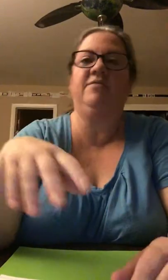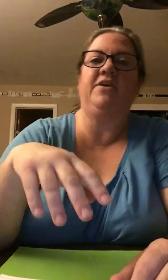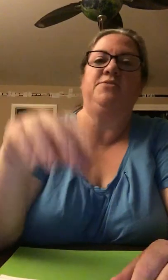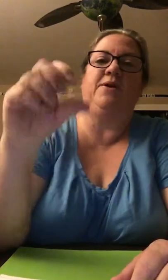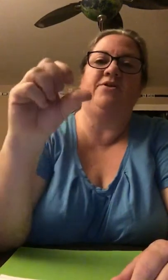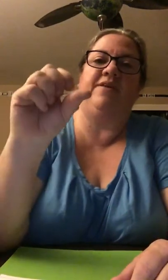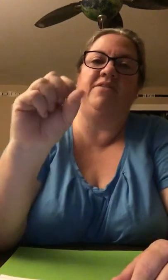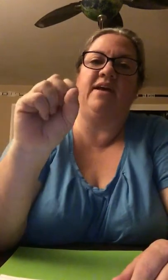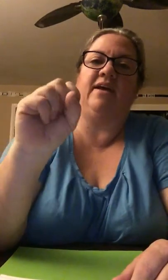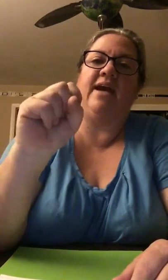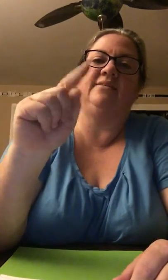finger spelled, your favorite thing.